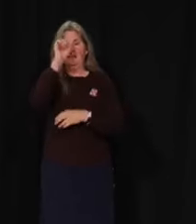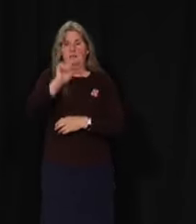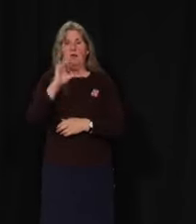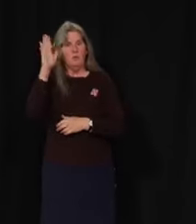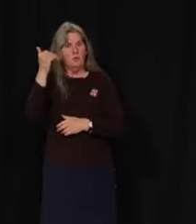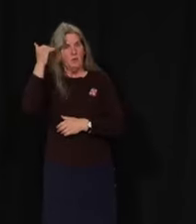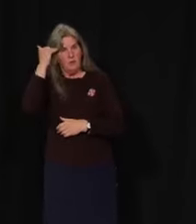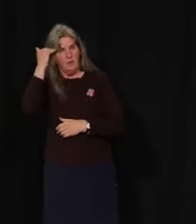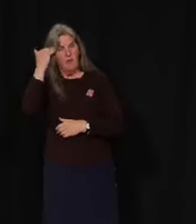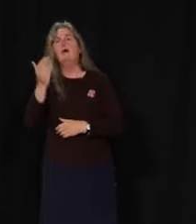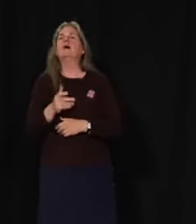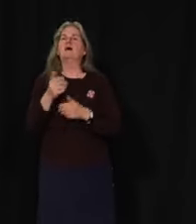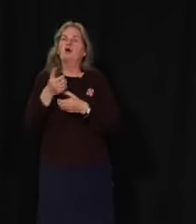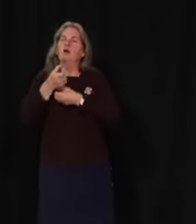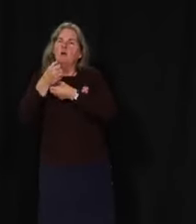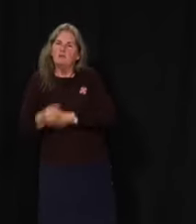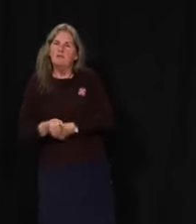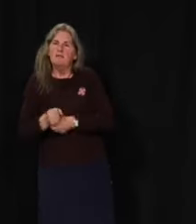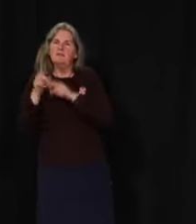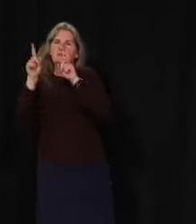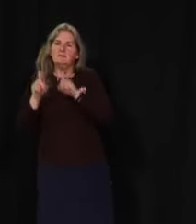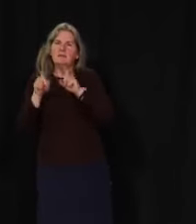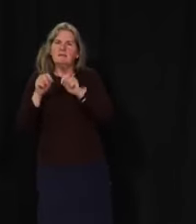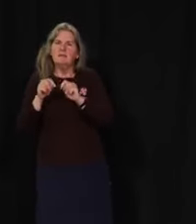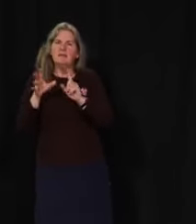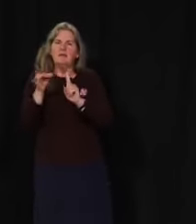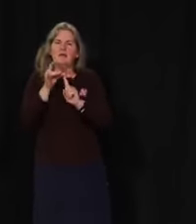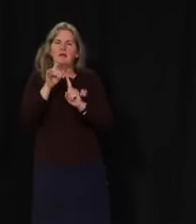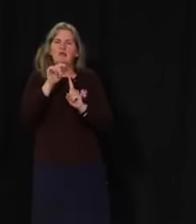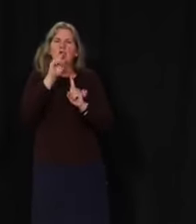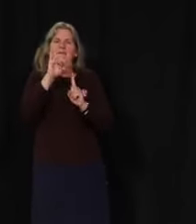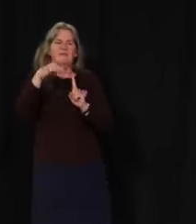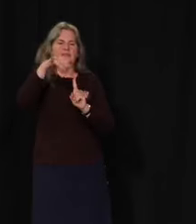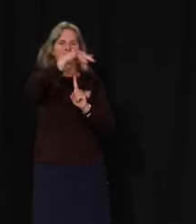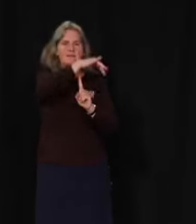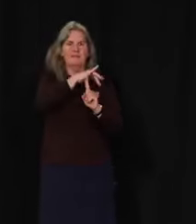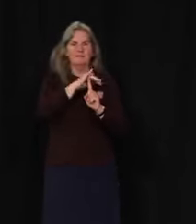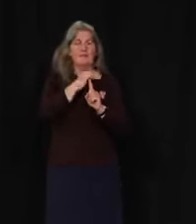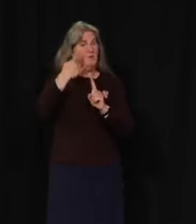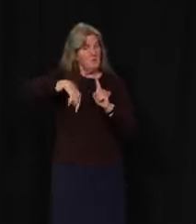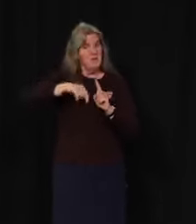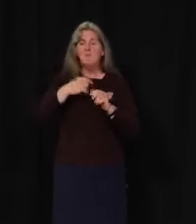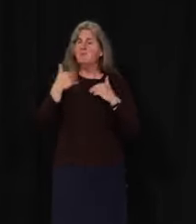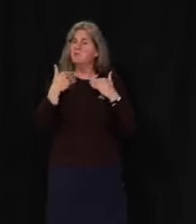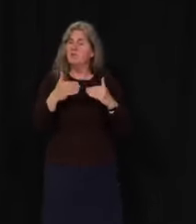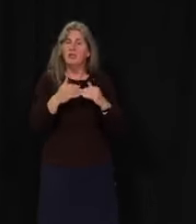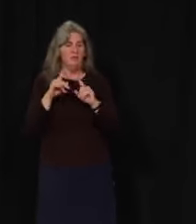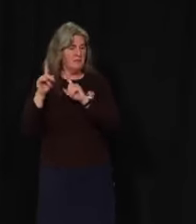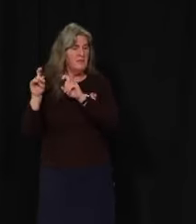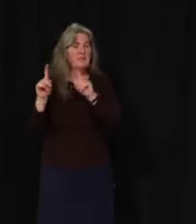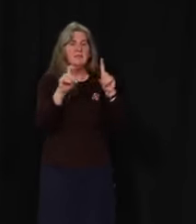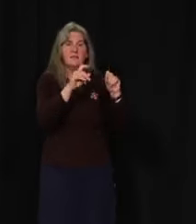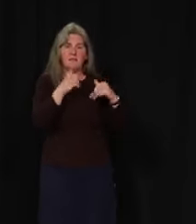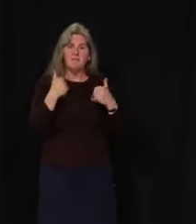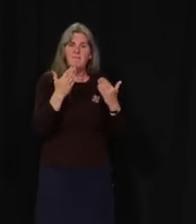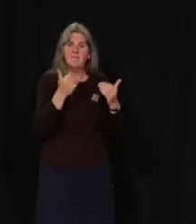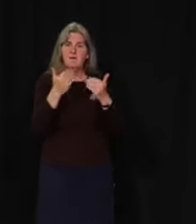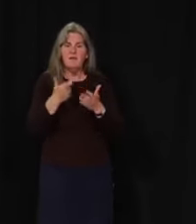trust. Our part is ensuring that our testing capacity continues to be robust. As we develop new